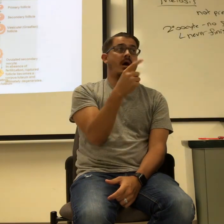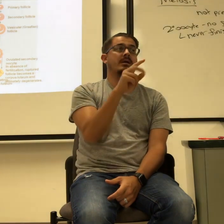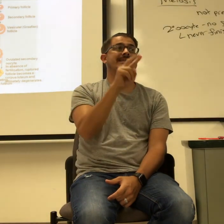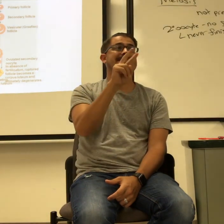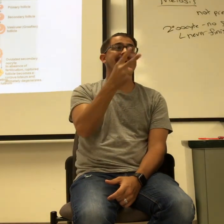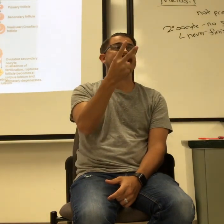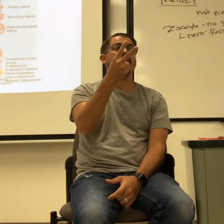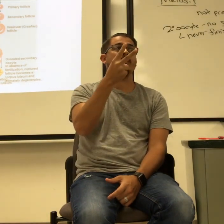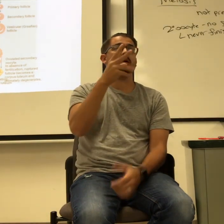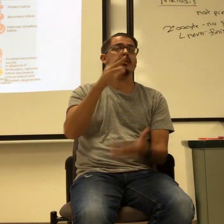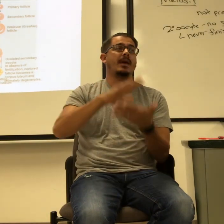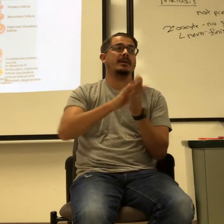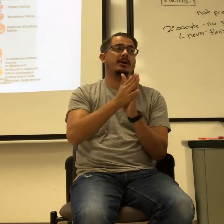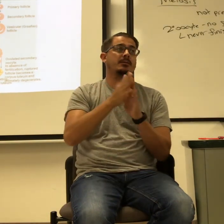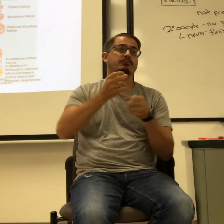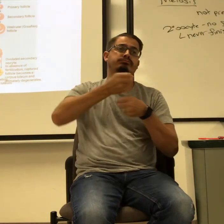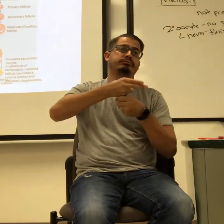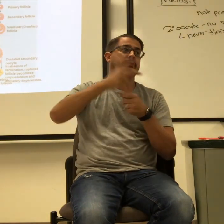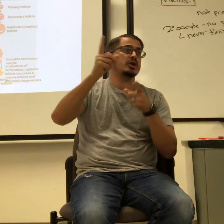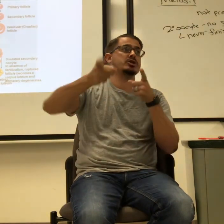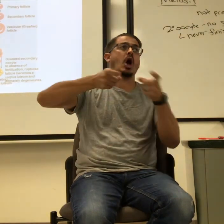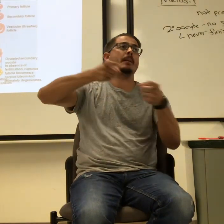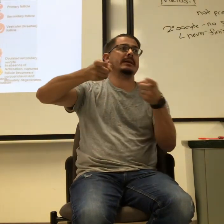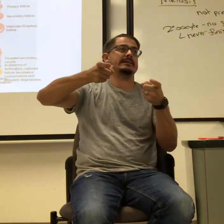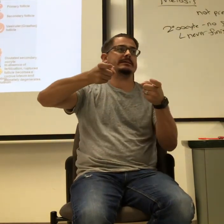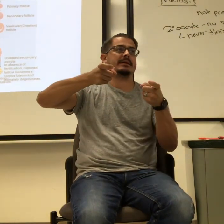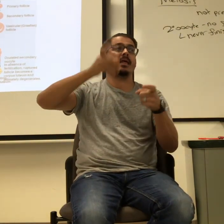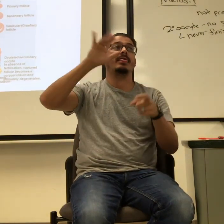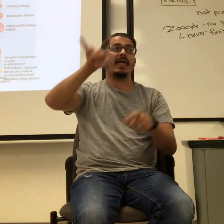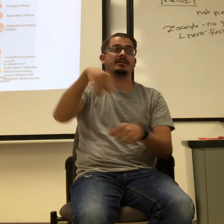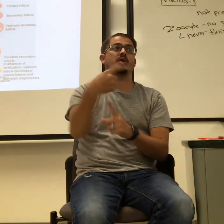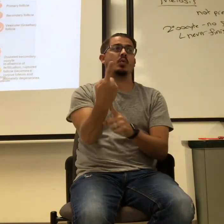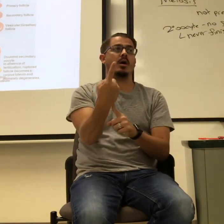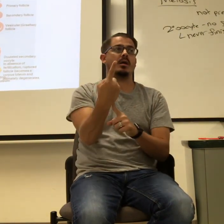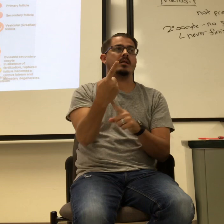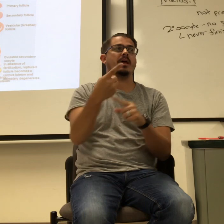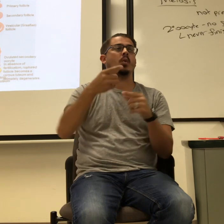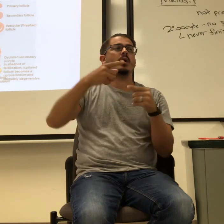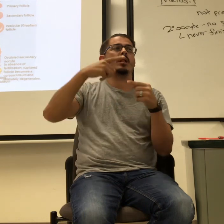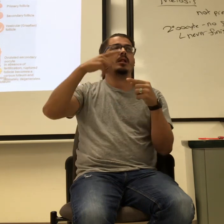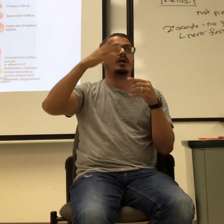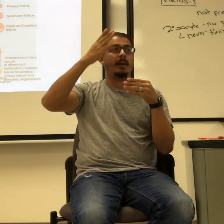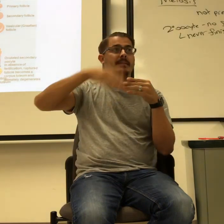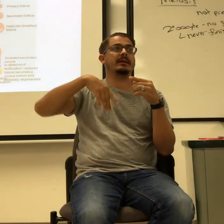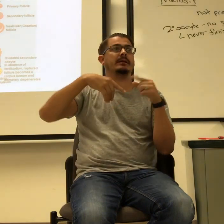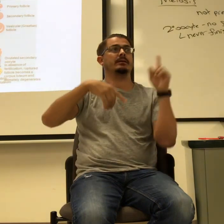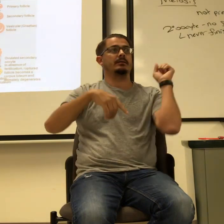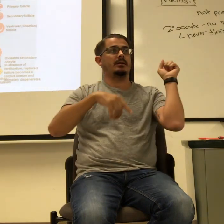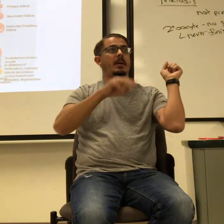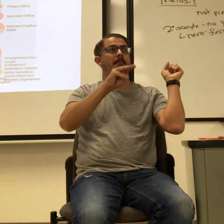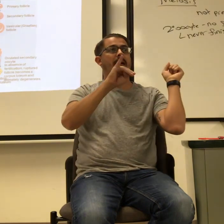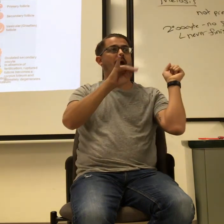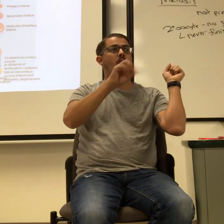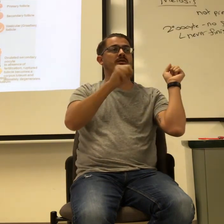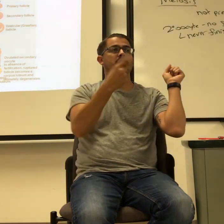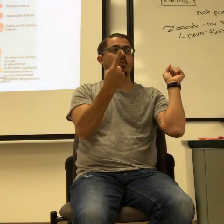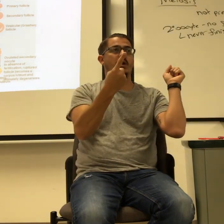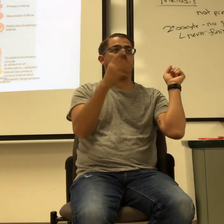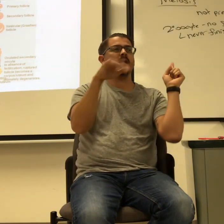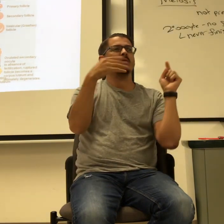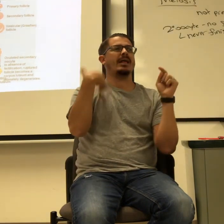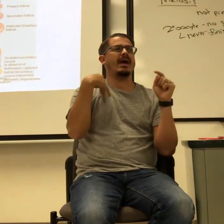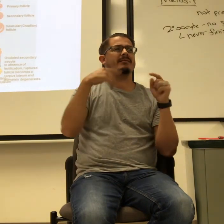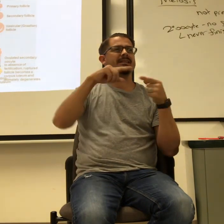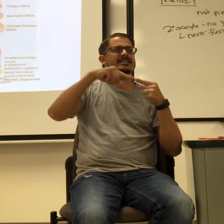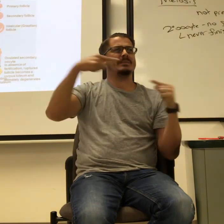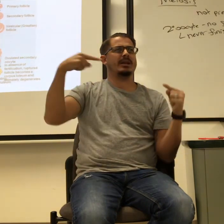that achieves dominance to make it to Graphian, that's the one that will complete meiosis 1. That's why they have this little spindle